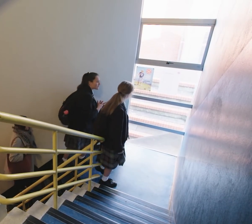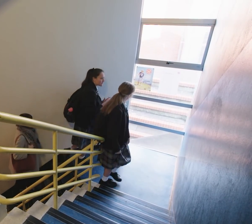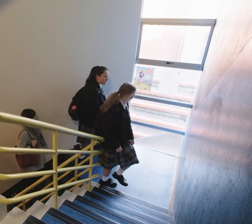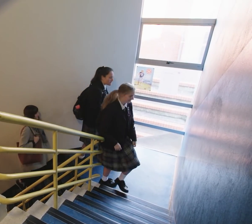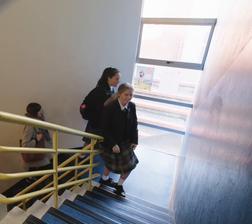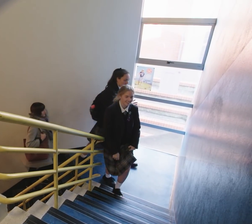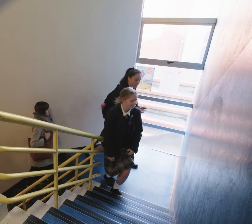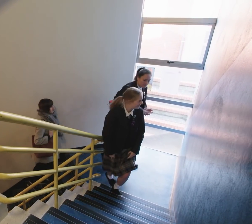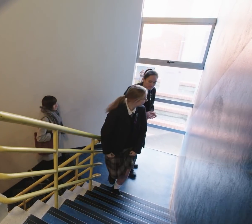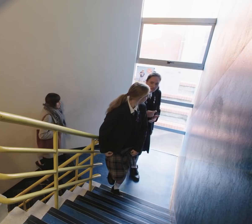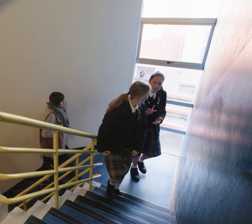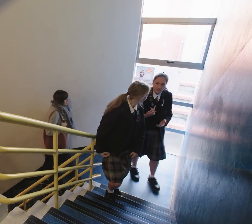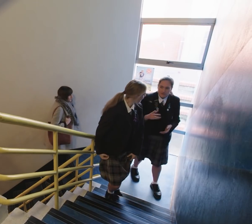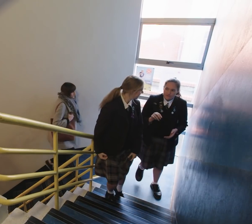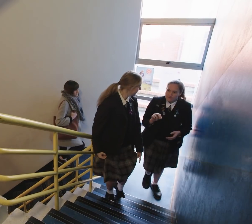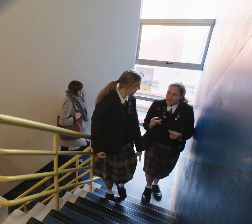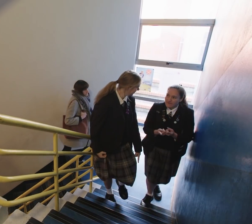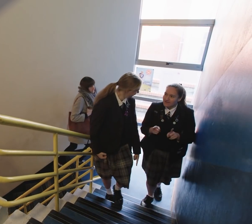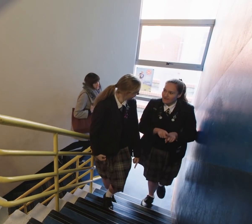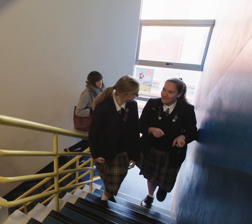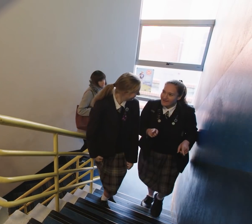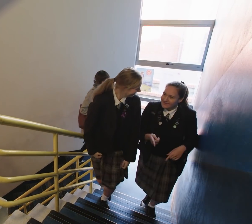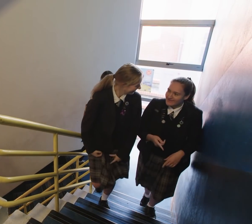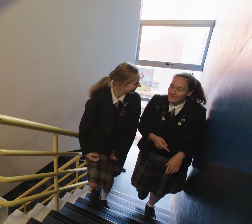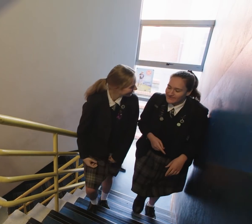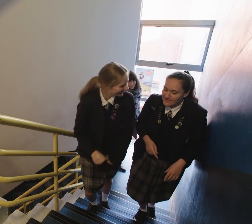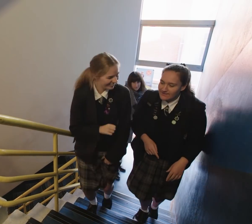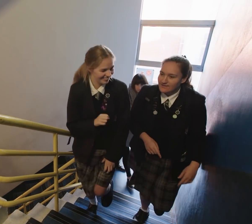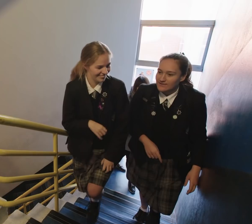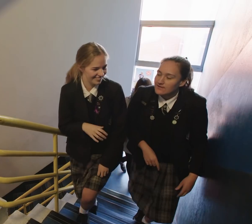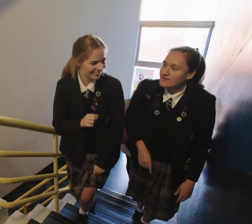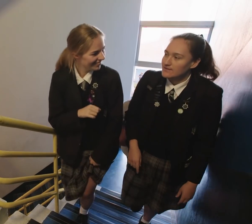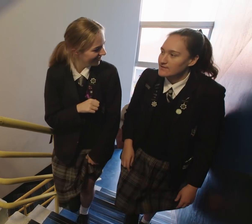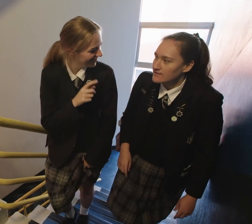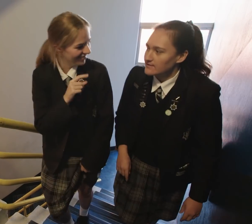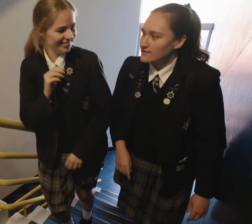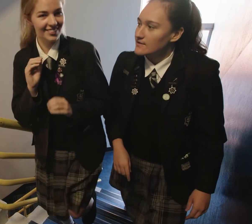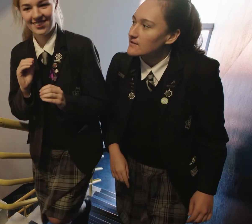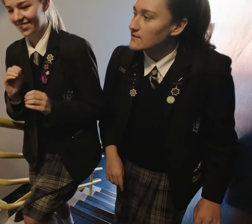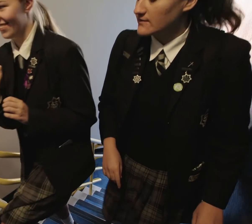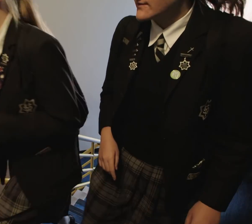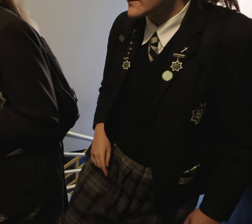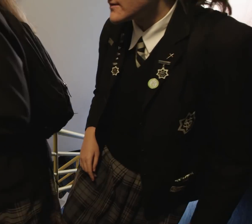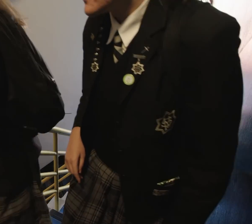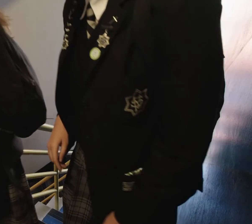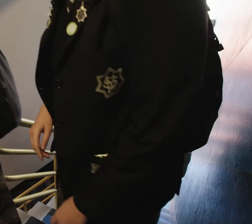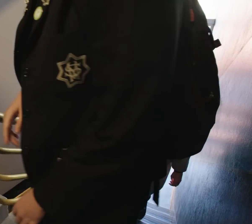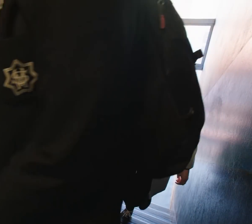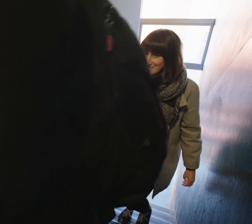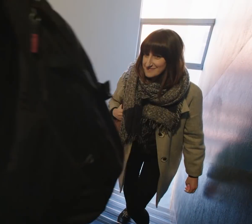many families, because $17 an hour for a teacher aide is not going to pay for a professional interpreter. So for about a year and a half, we